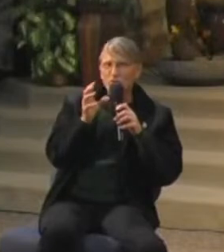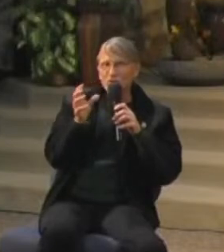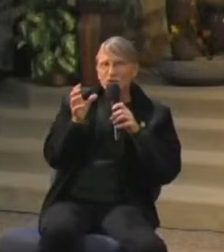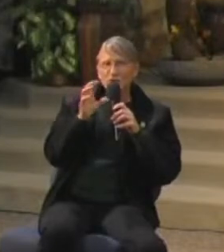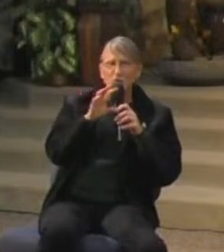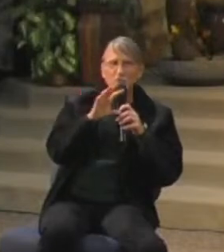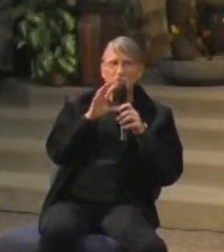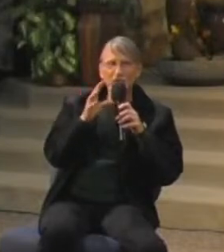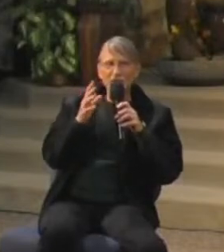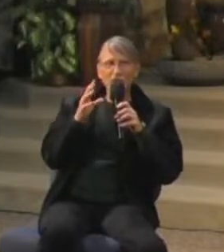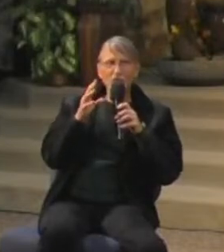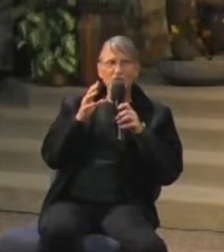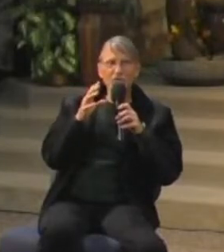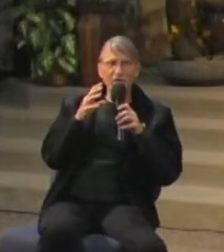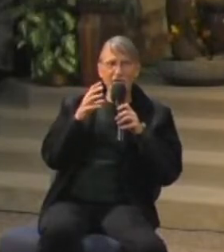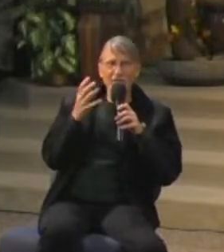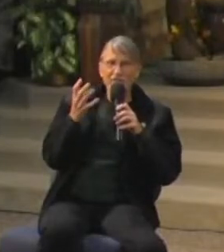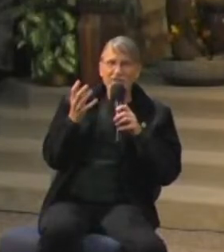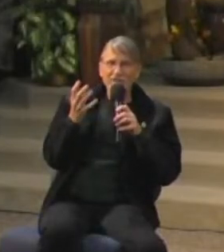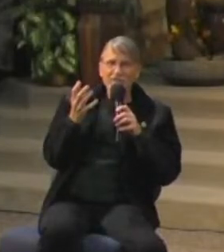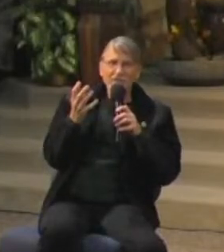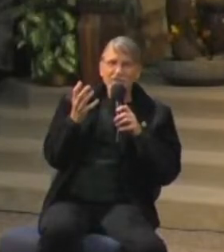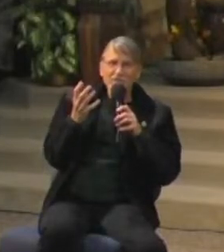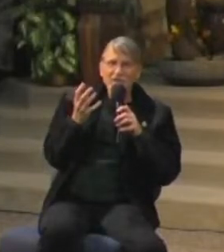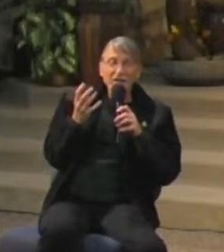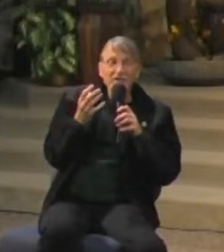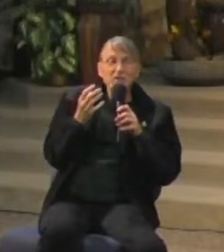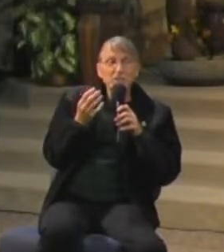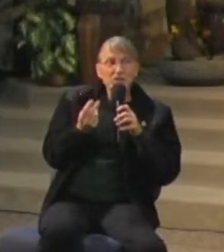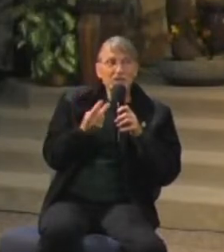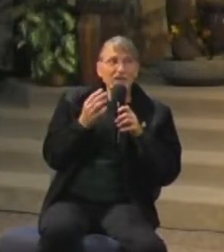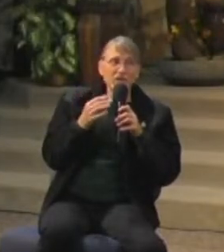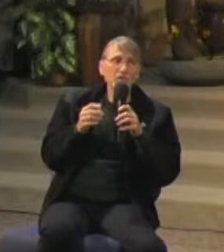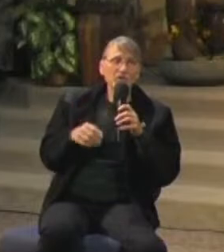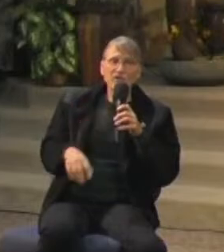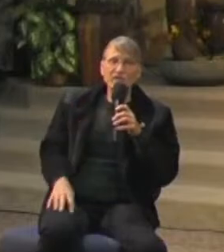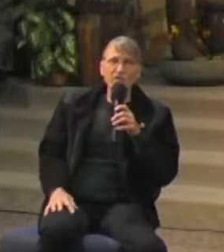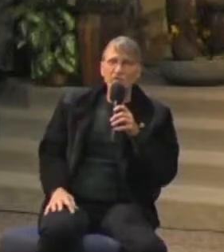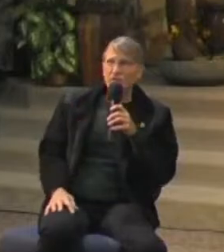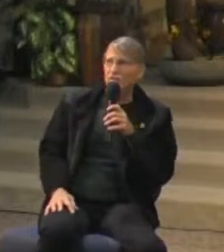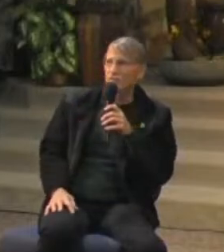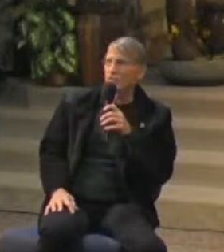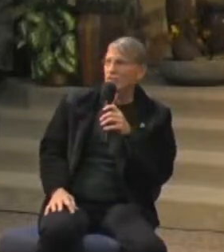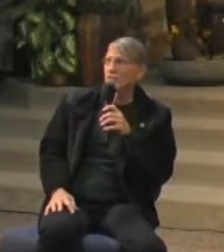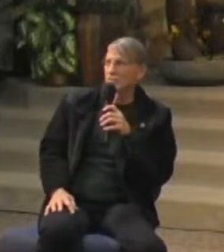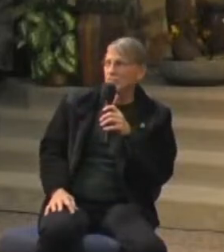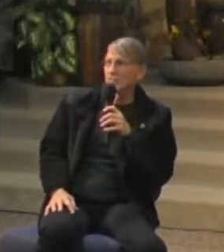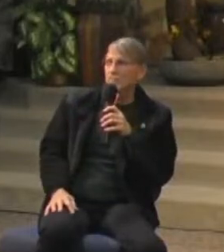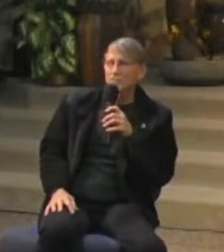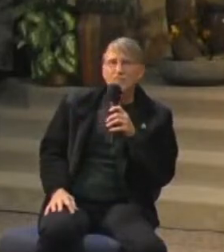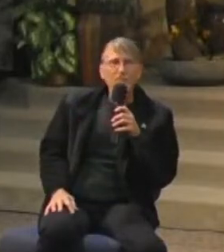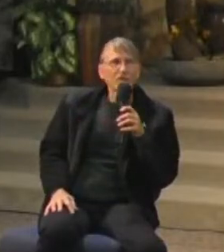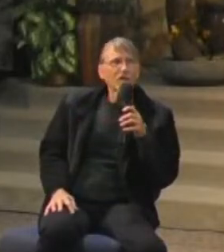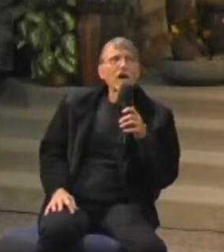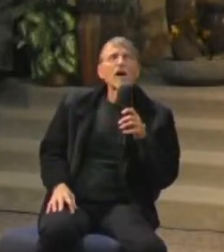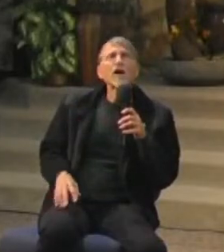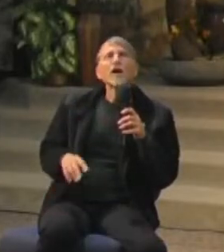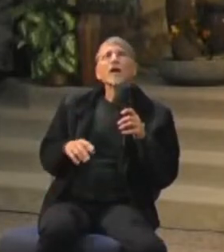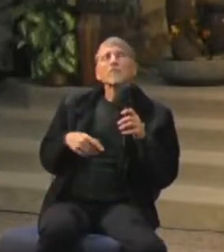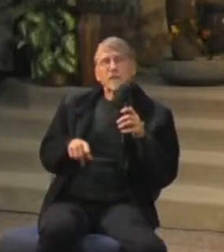to whom, like all those, yeah, and especially, yeah, nuances get really confusing. So specifically about the